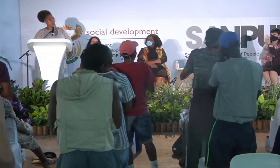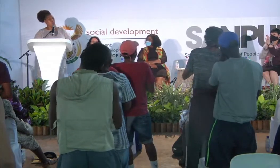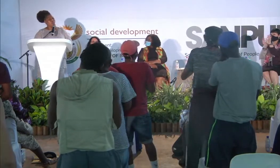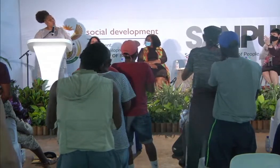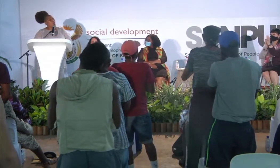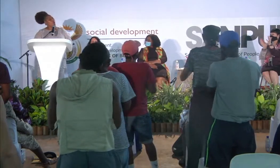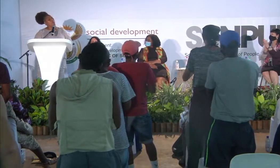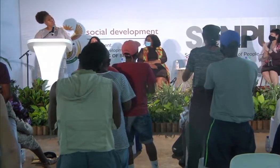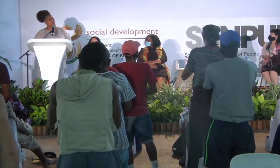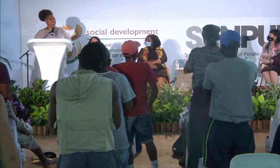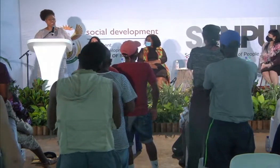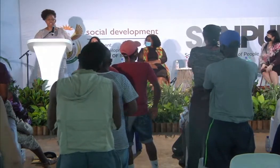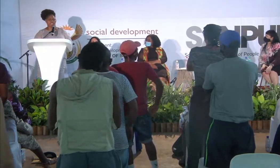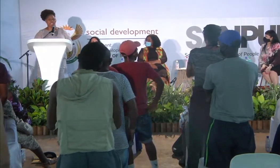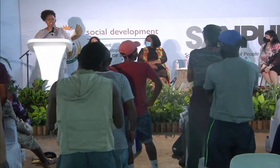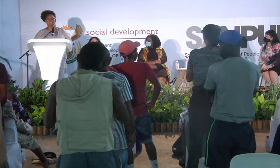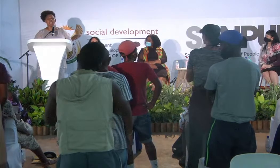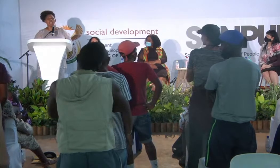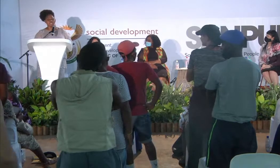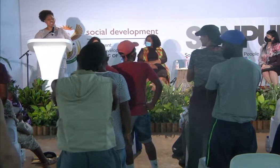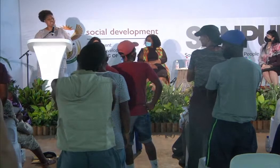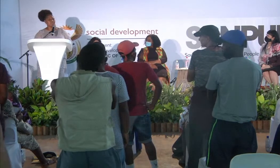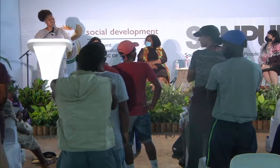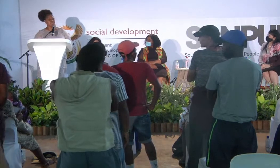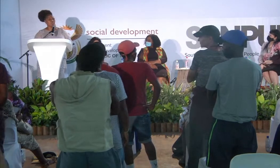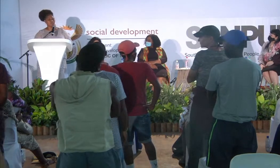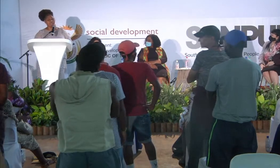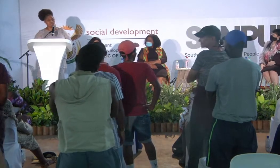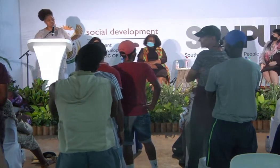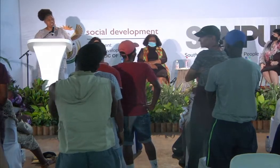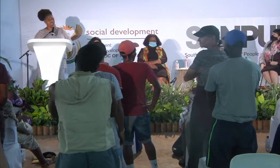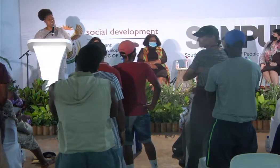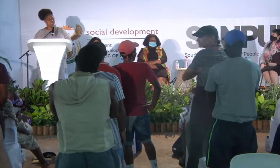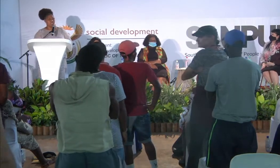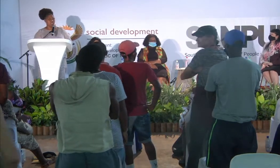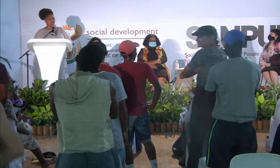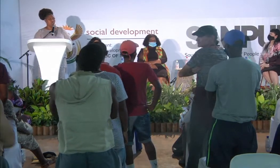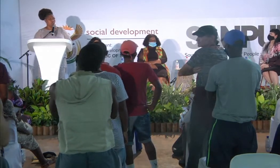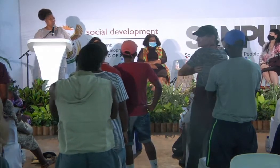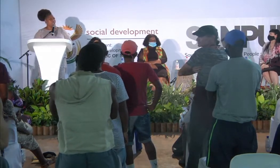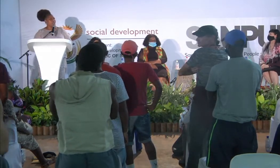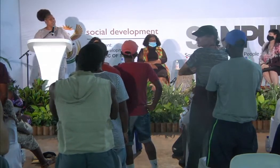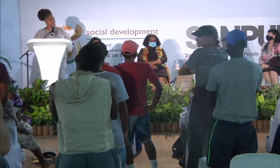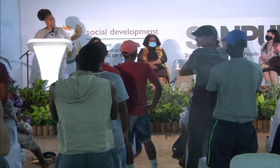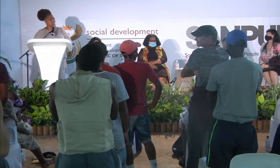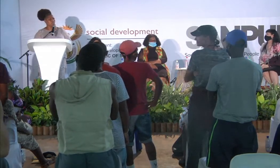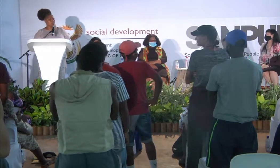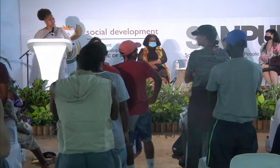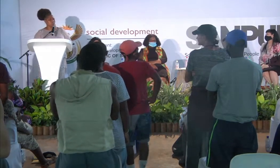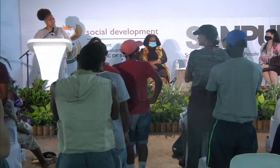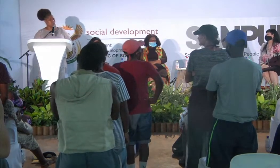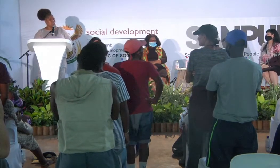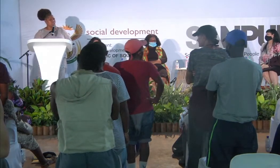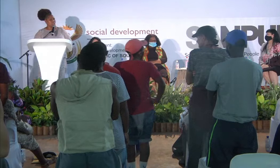And no official at any level of government will have an excuse that says